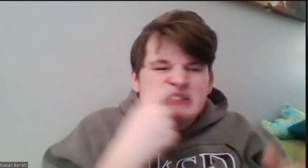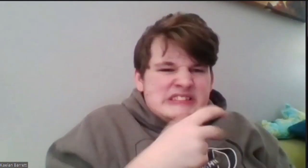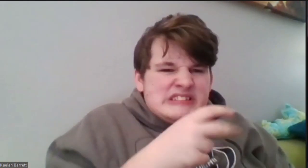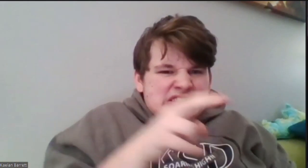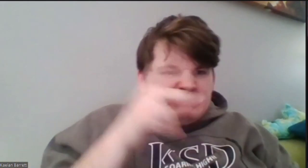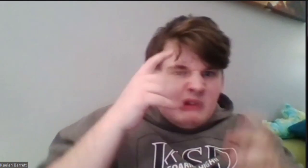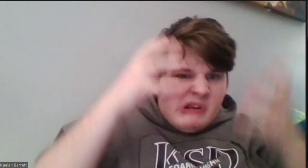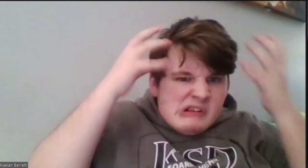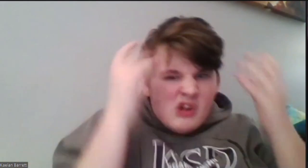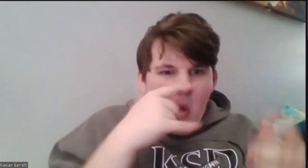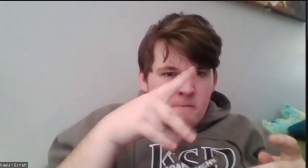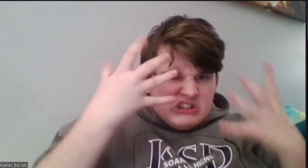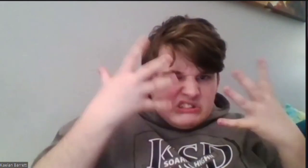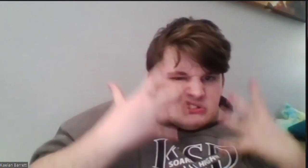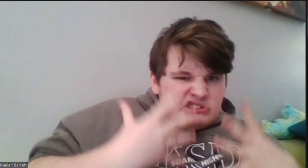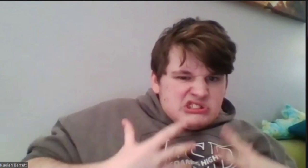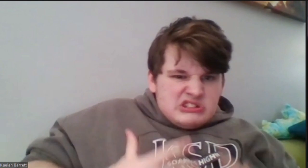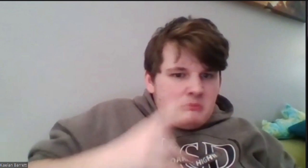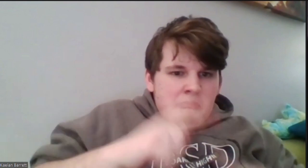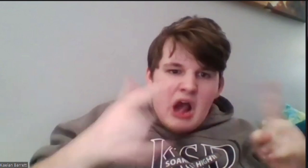Doesn't have any, not many teeth left.